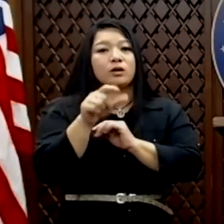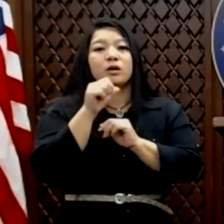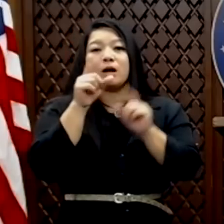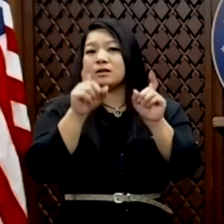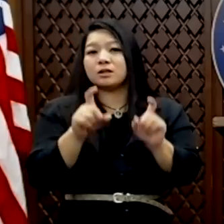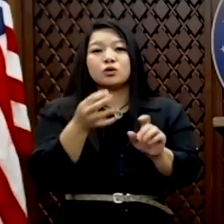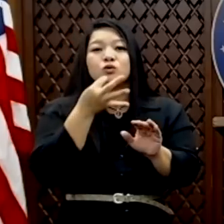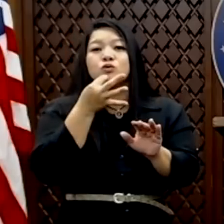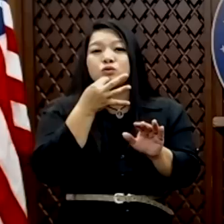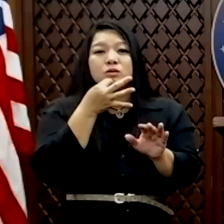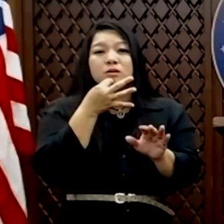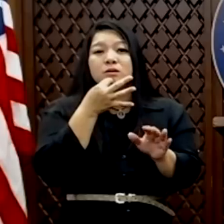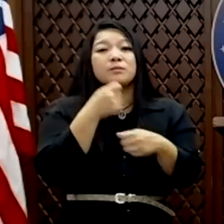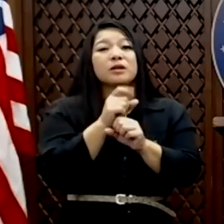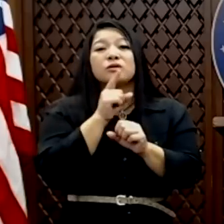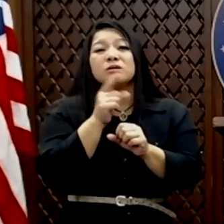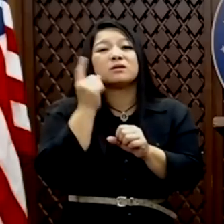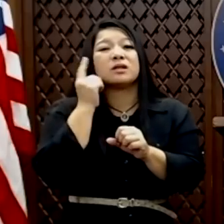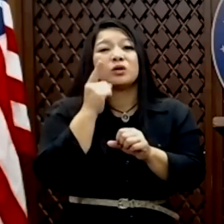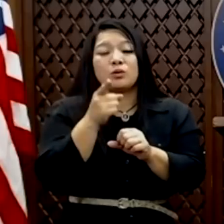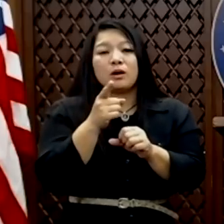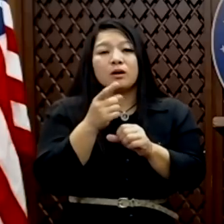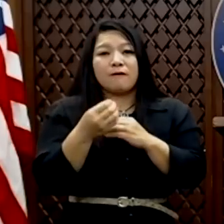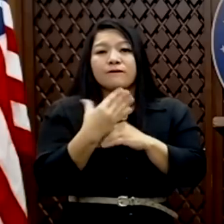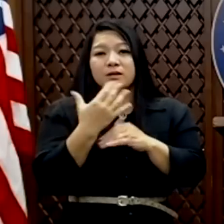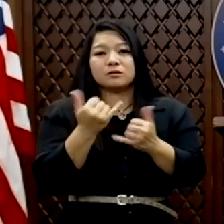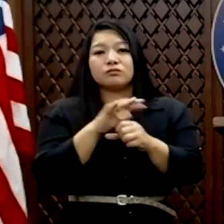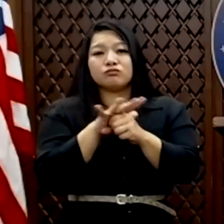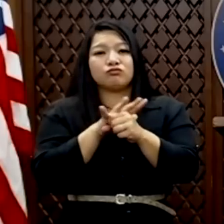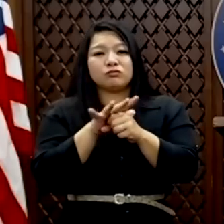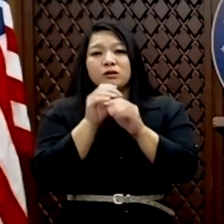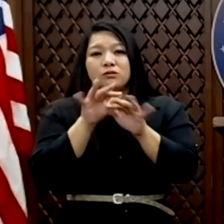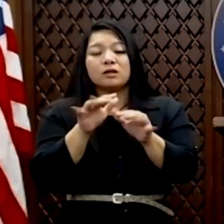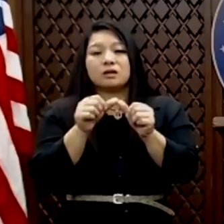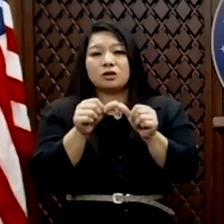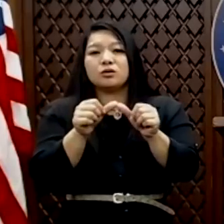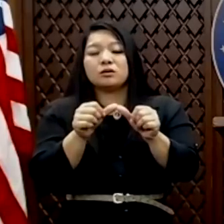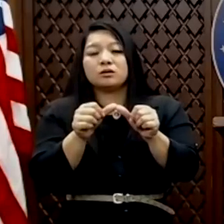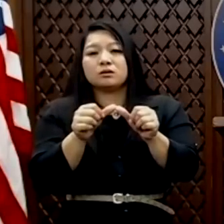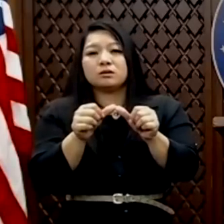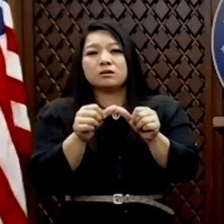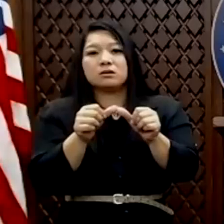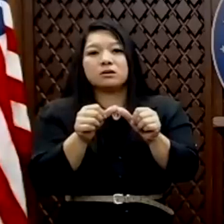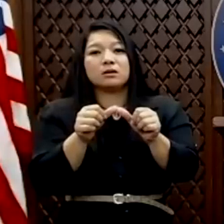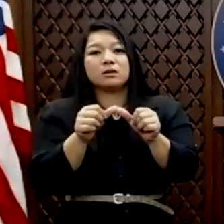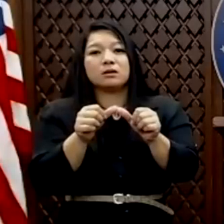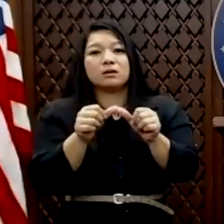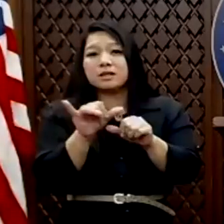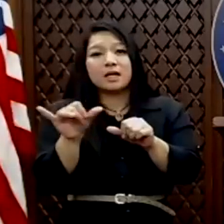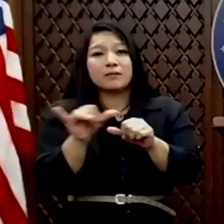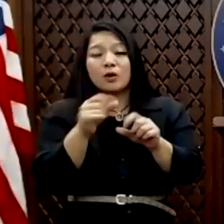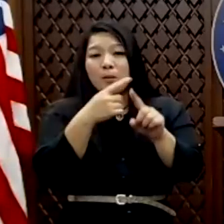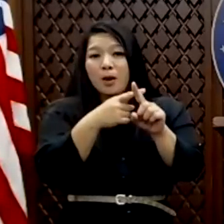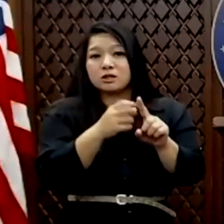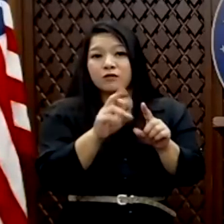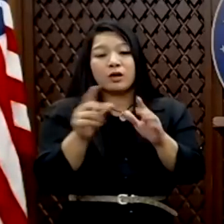tested, assume you're infected so that you can continue on with the measures. The measures are the same whether you're a positive